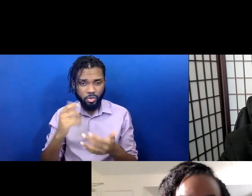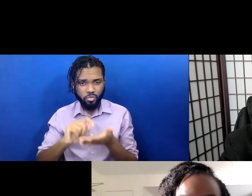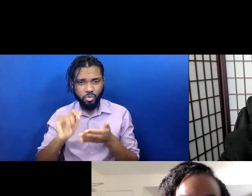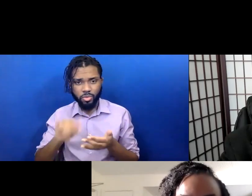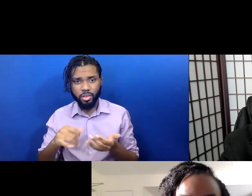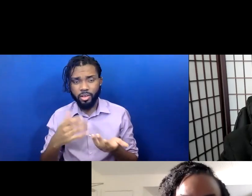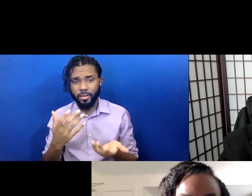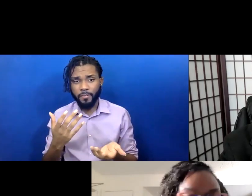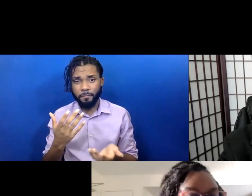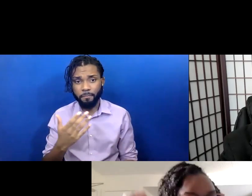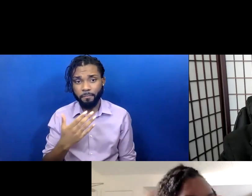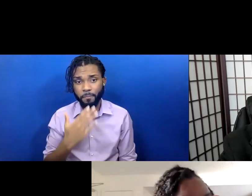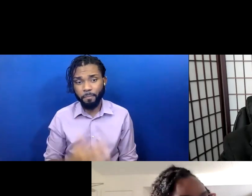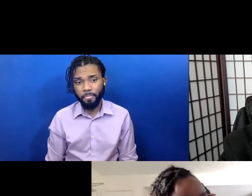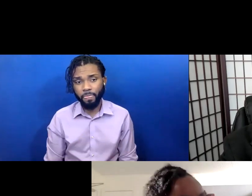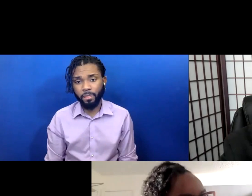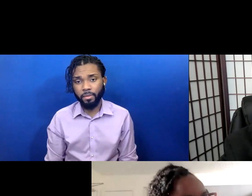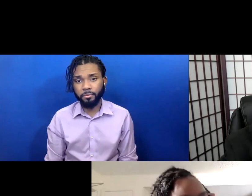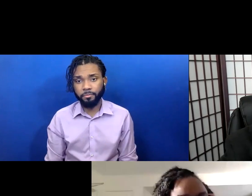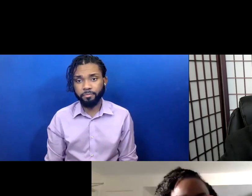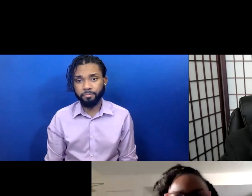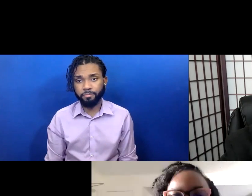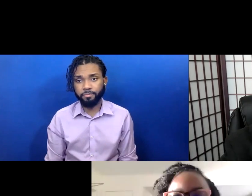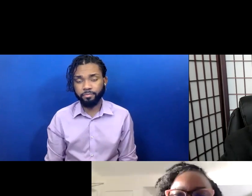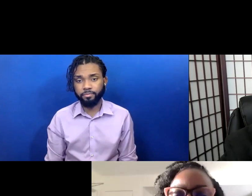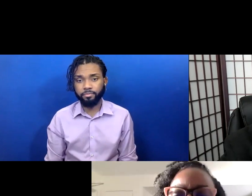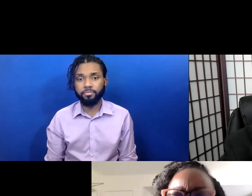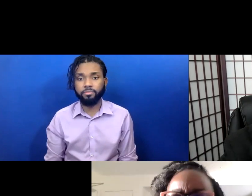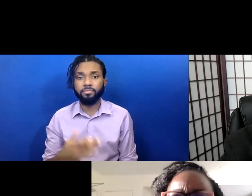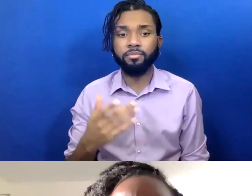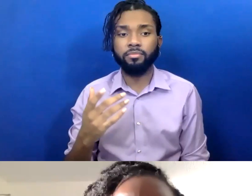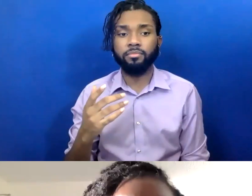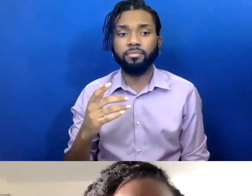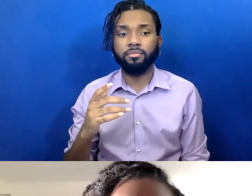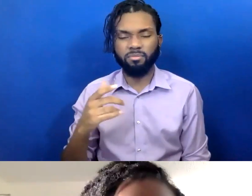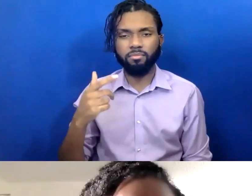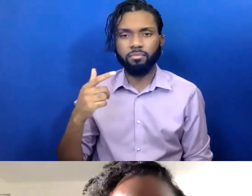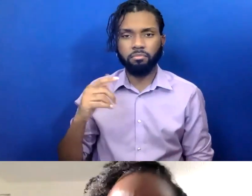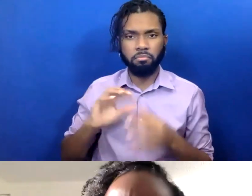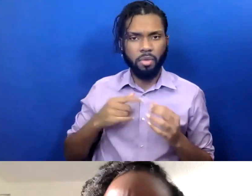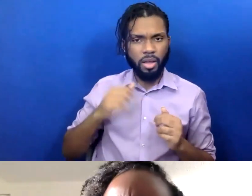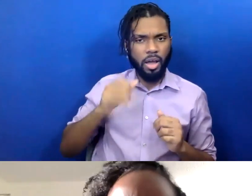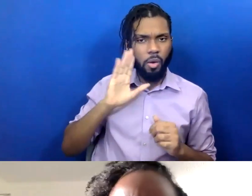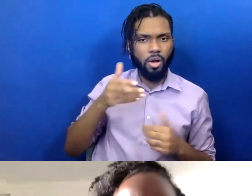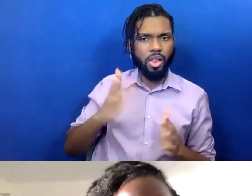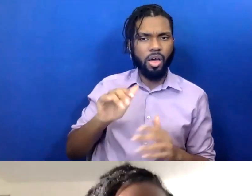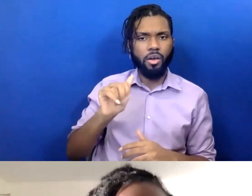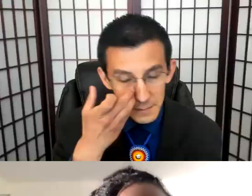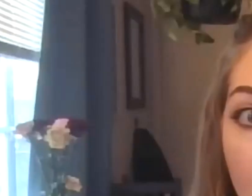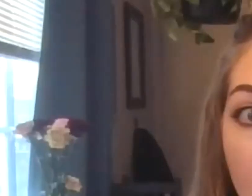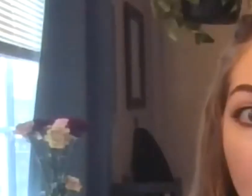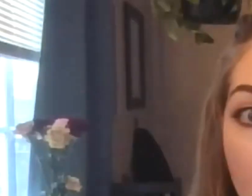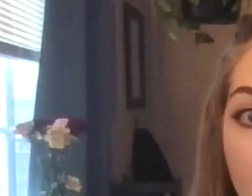that? Thank you. Yeah, I think I'll actually let Anna talk a little bit about why we